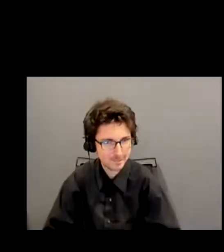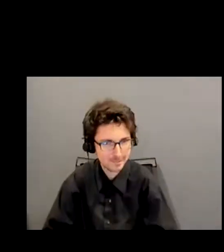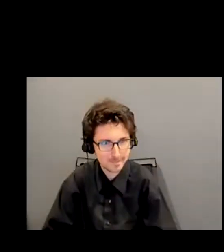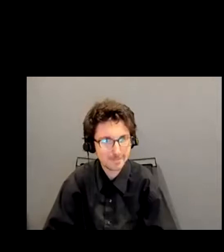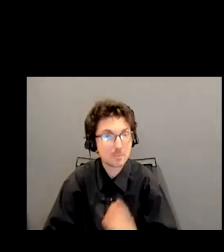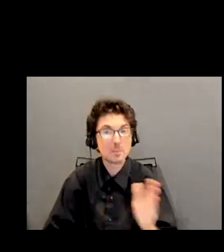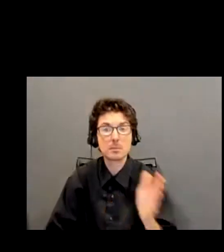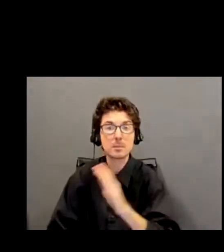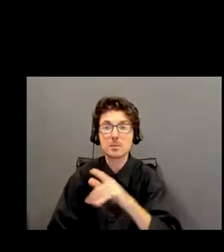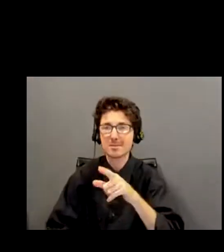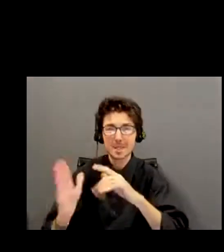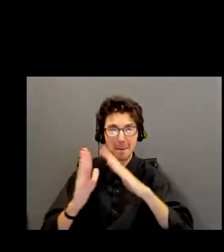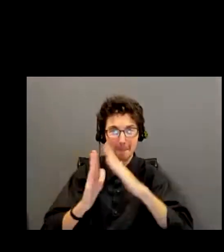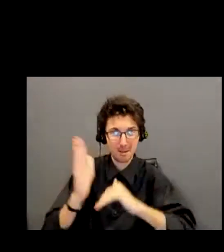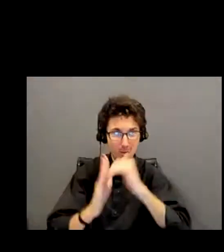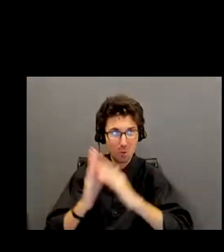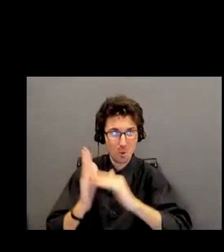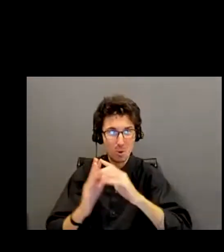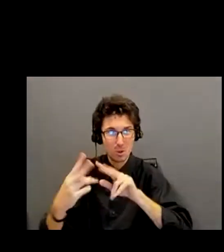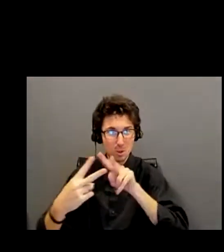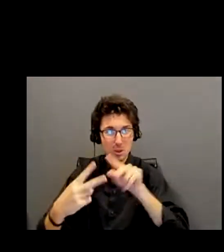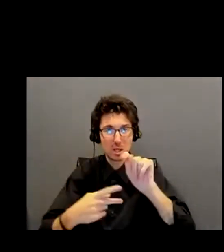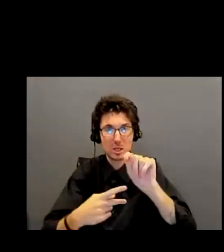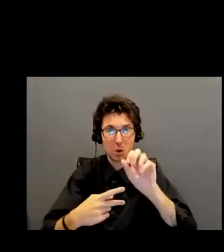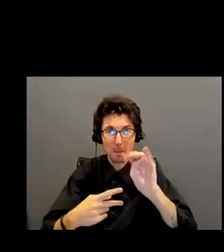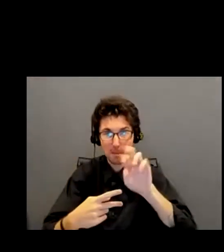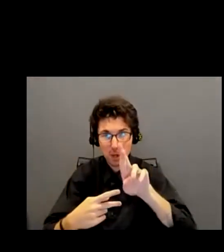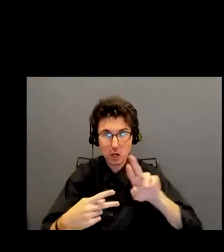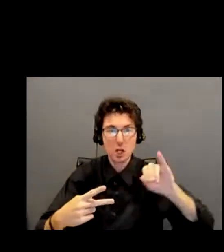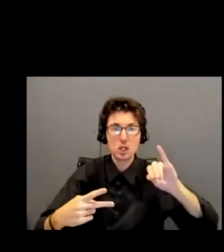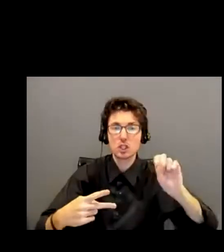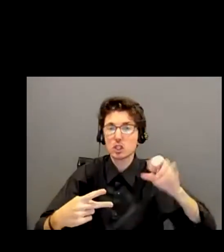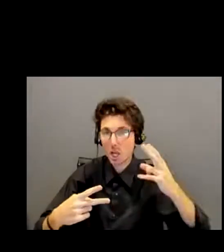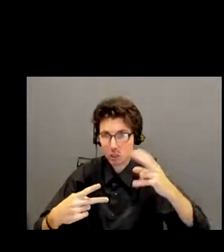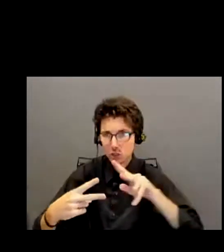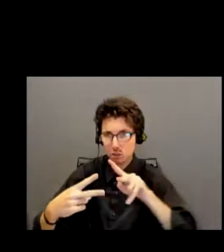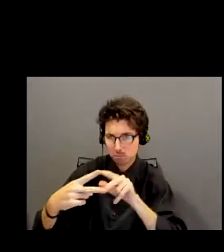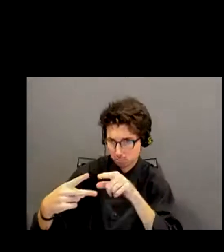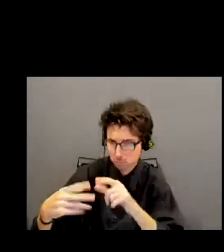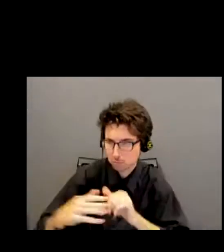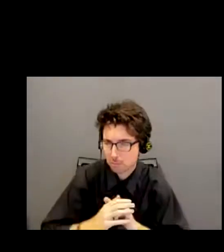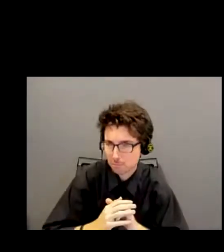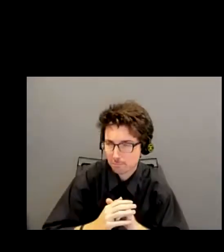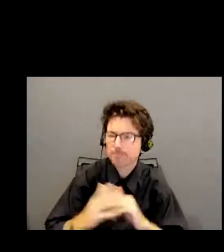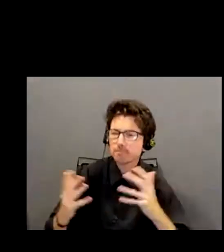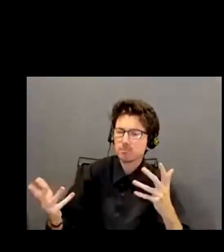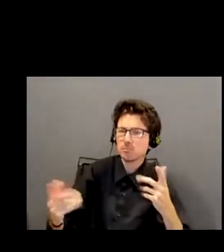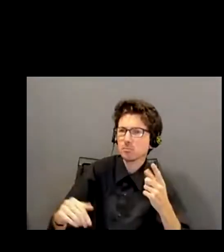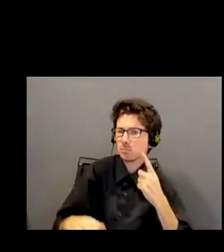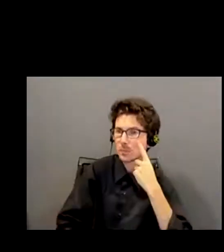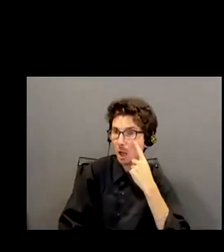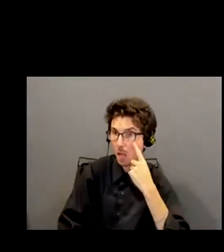Michal, Josh and Tomer. Well, what gaps did you witness in